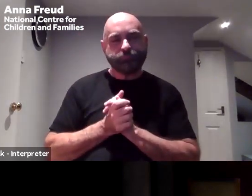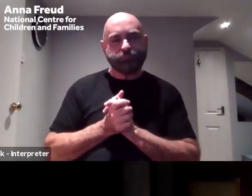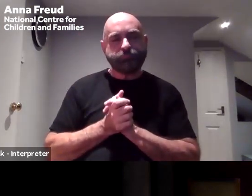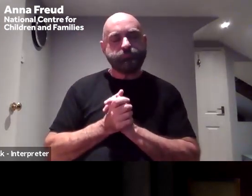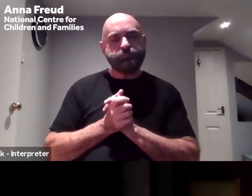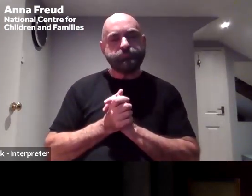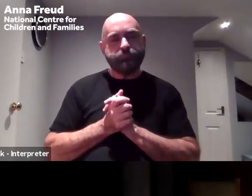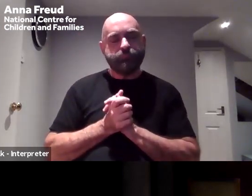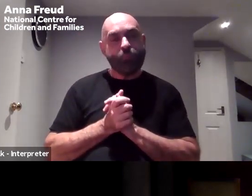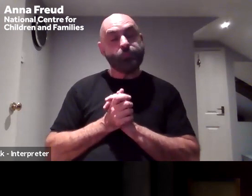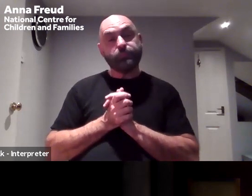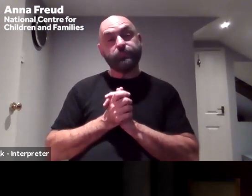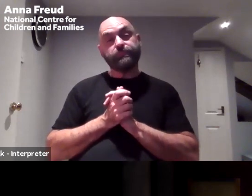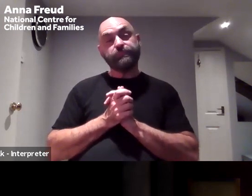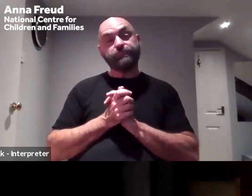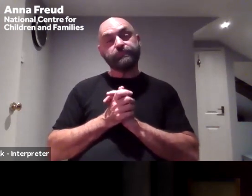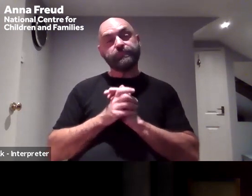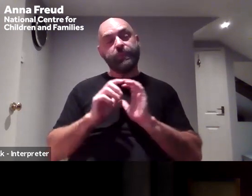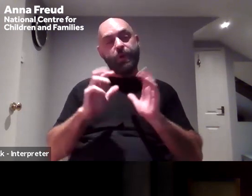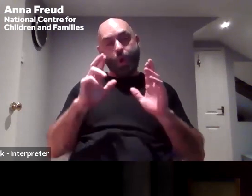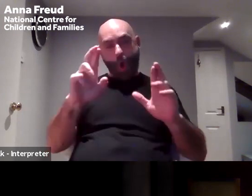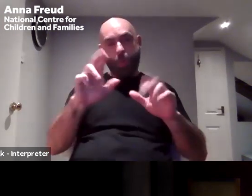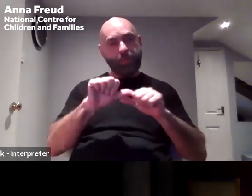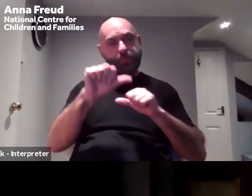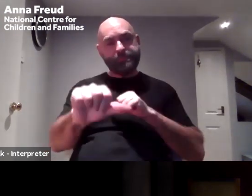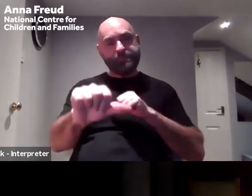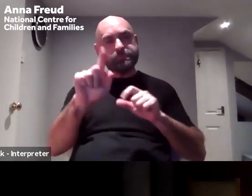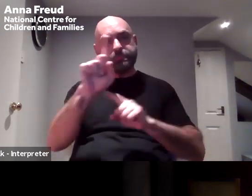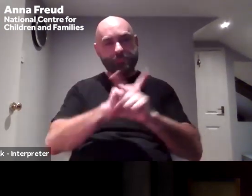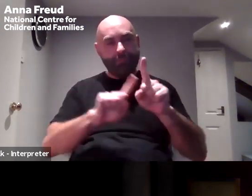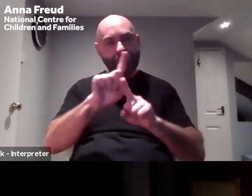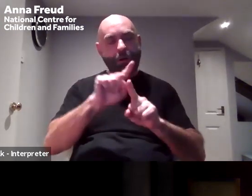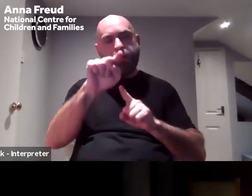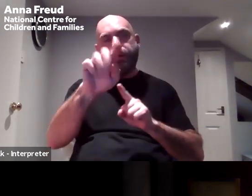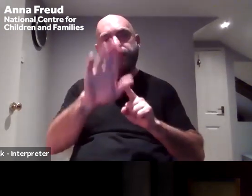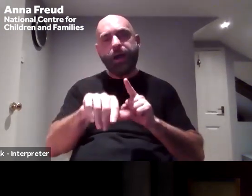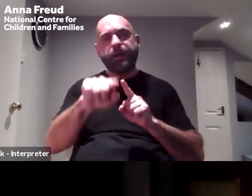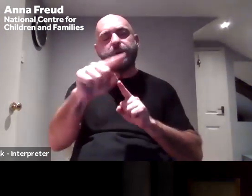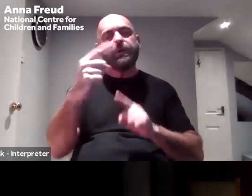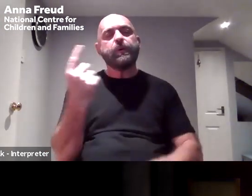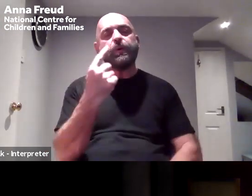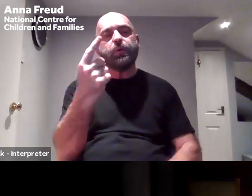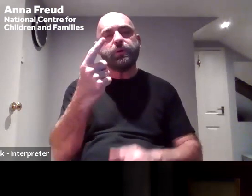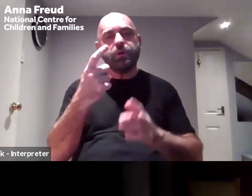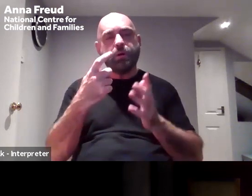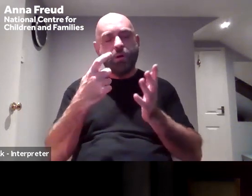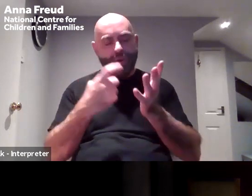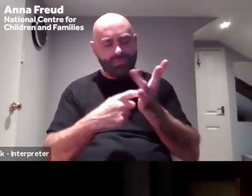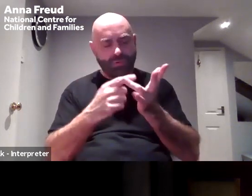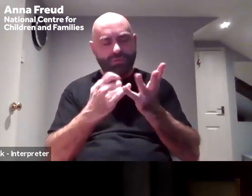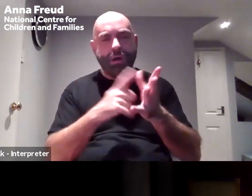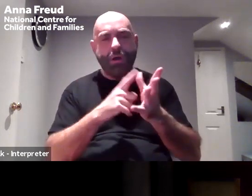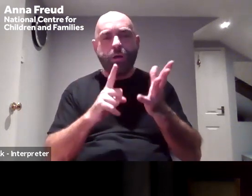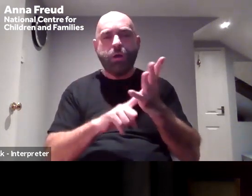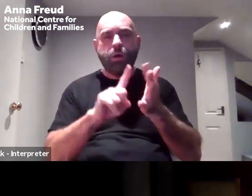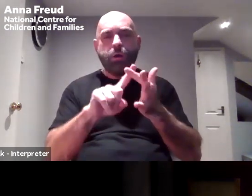I hope that you'll be able to join our next seminar that will be given by Professor Louise Arsenault,